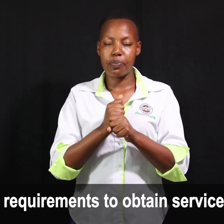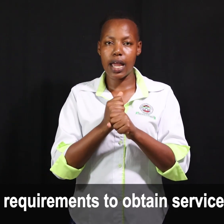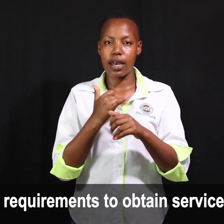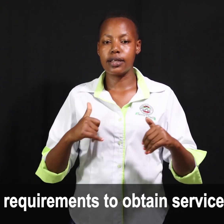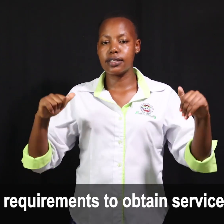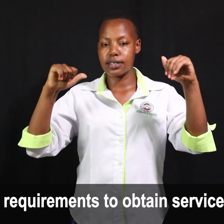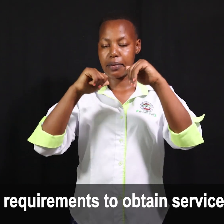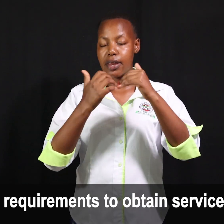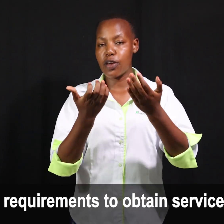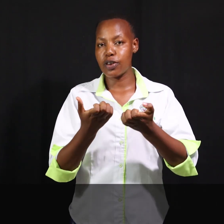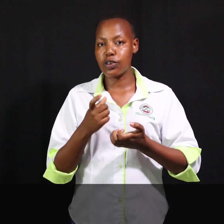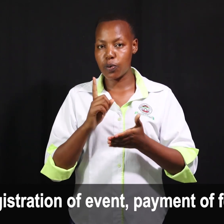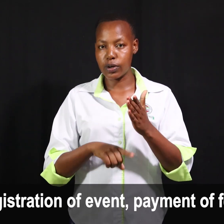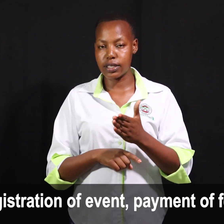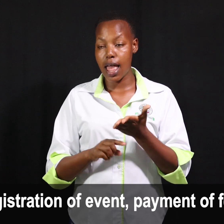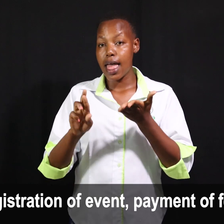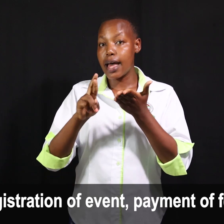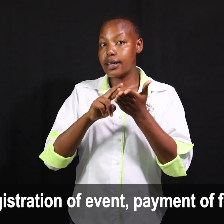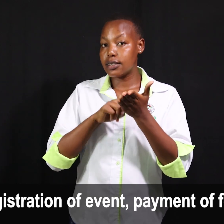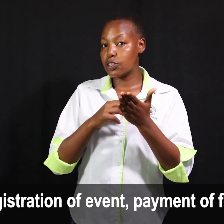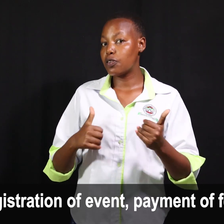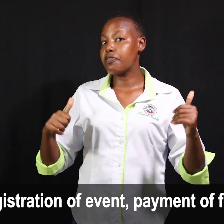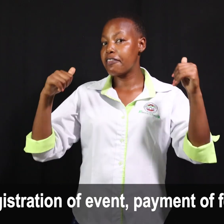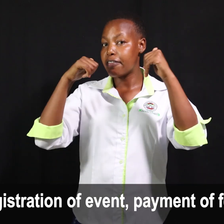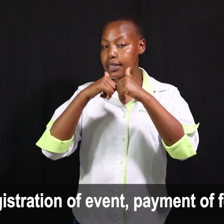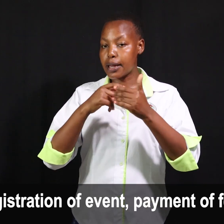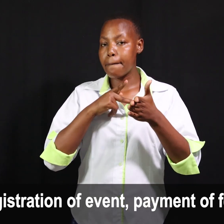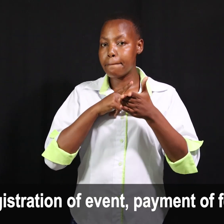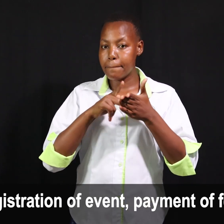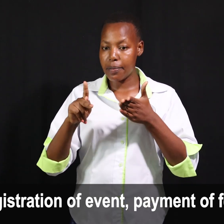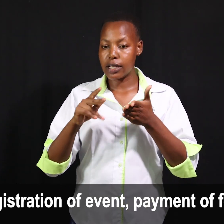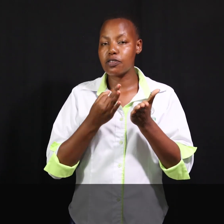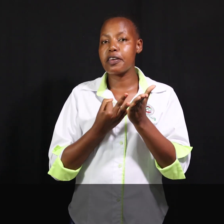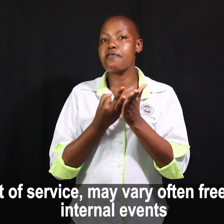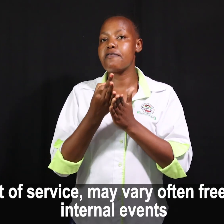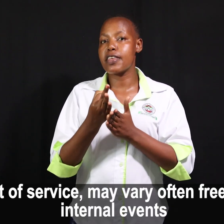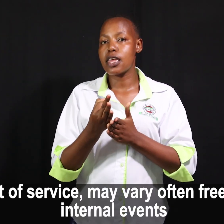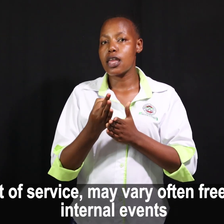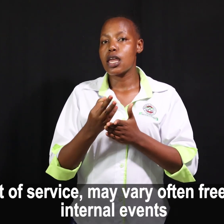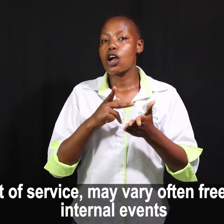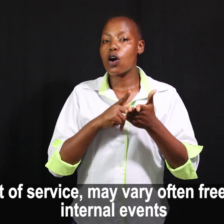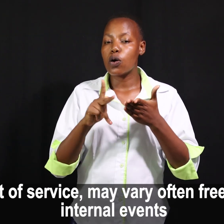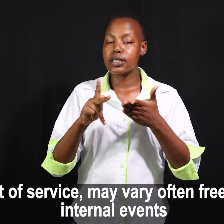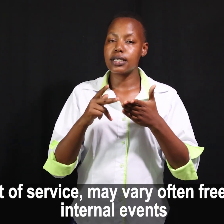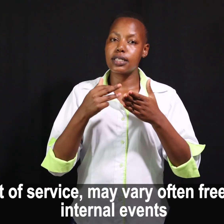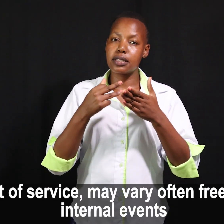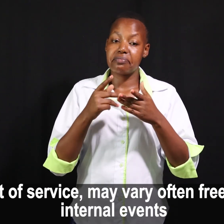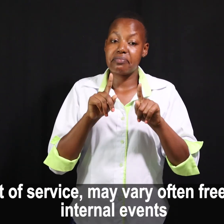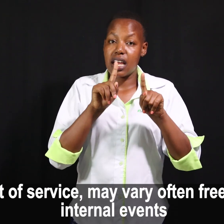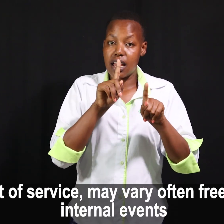to obtain service. Registration of event, payment of fees. Cost of service may vary,